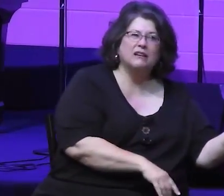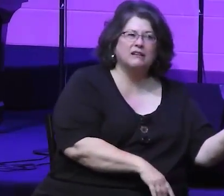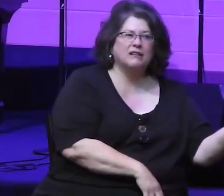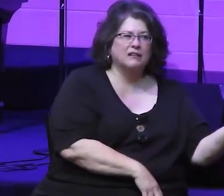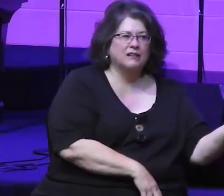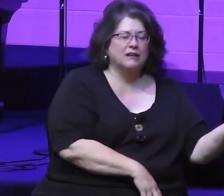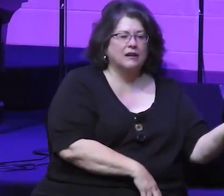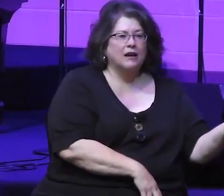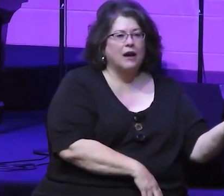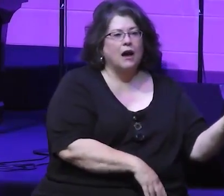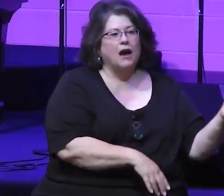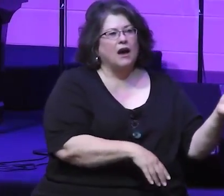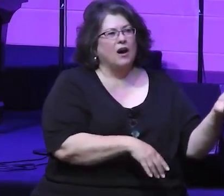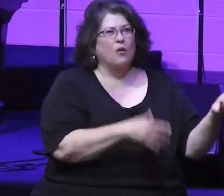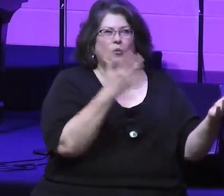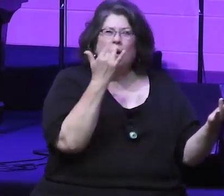him.